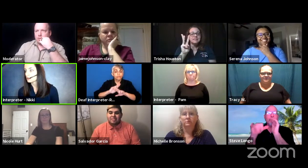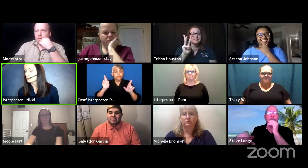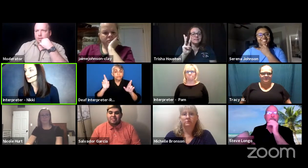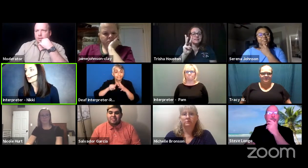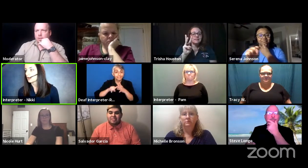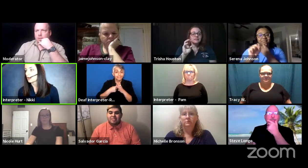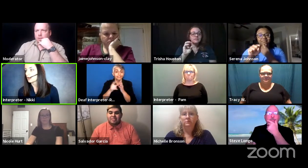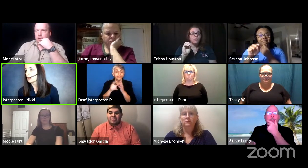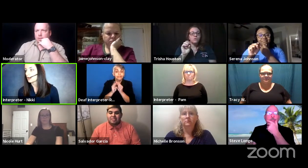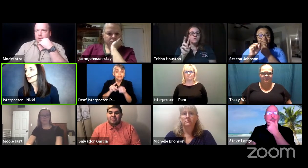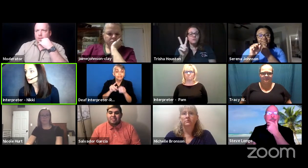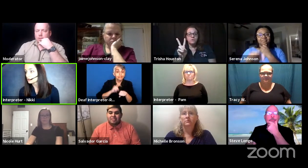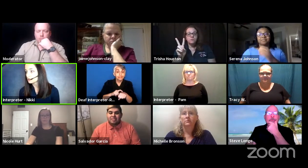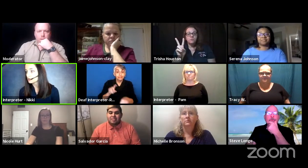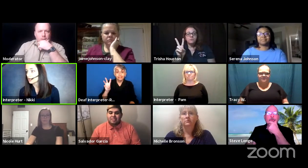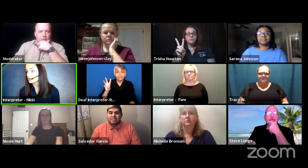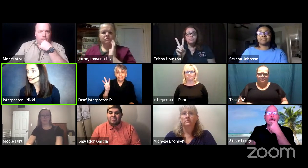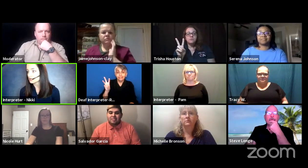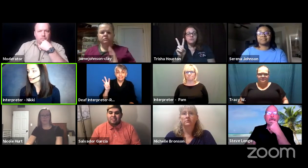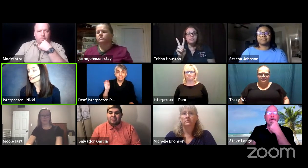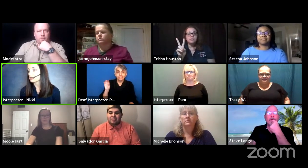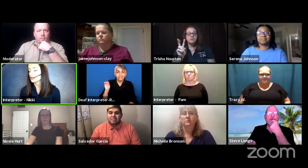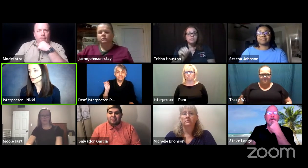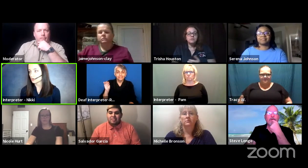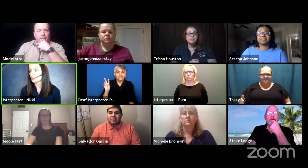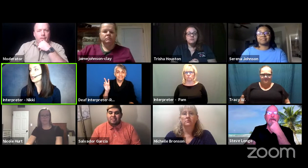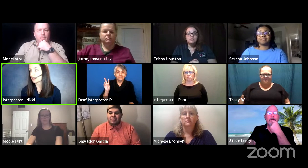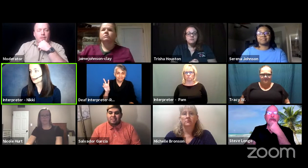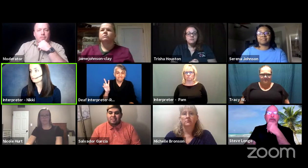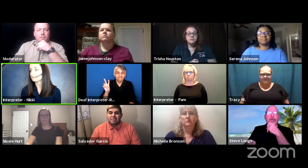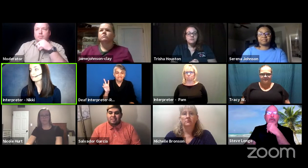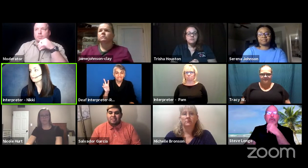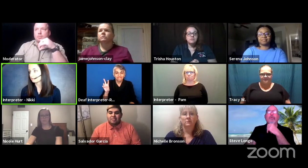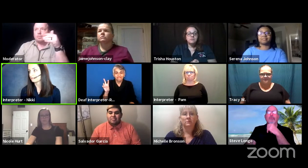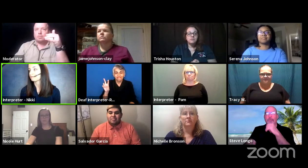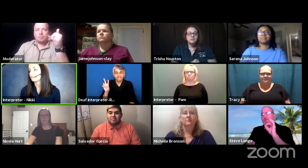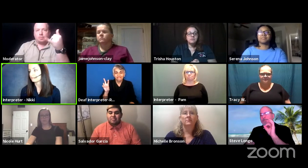We will call the meeting to order at 6:02 p.m.